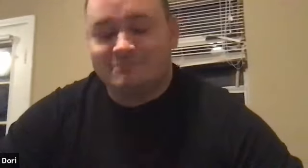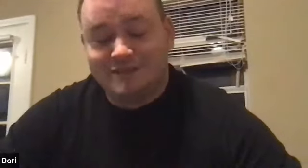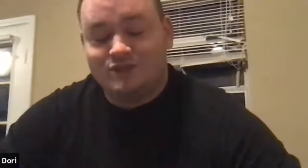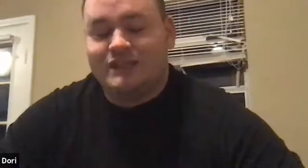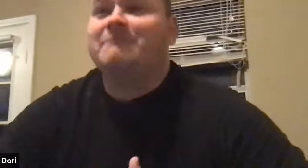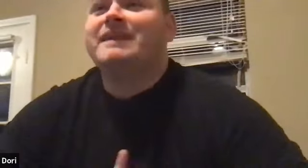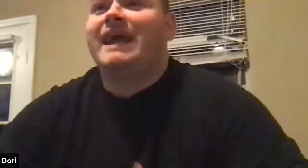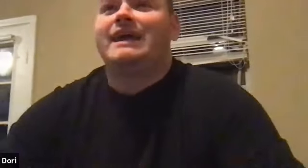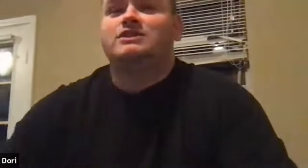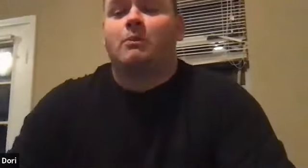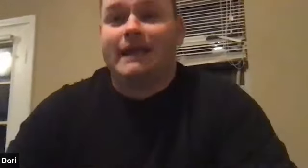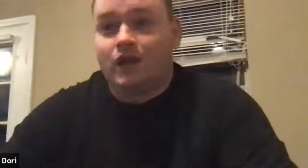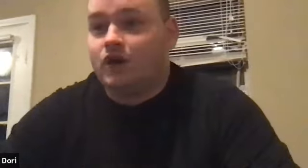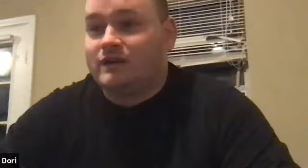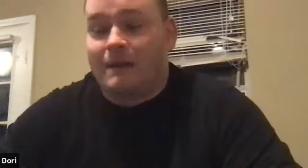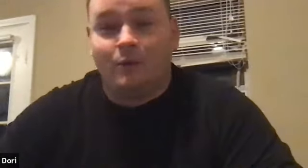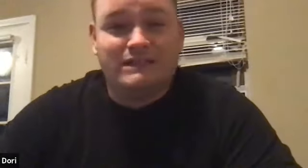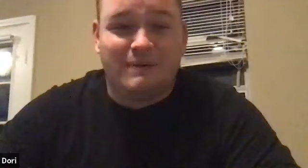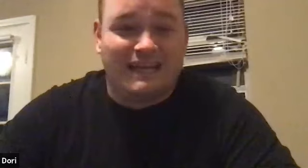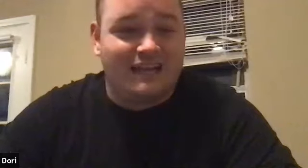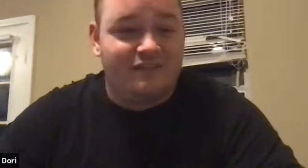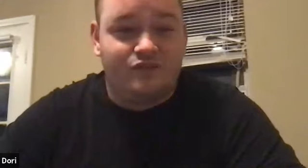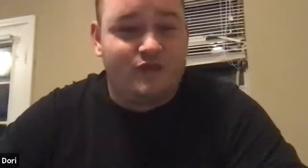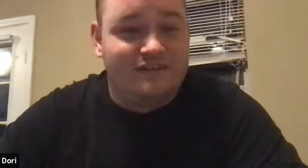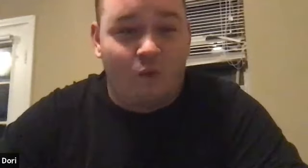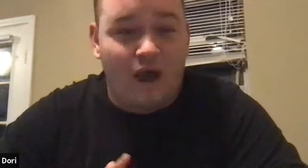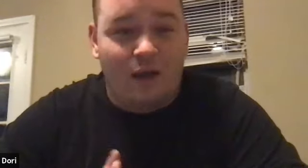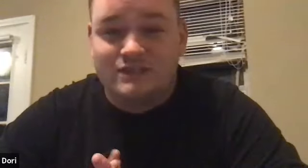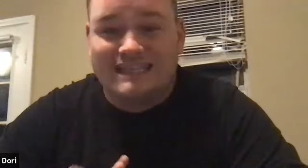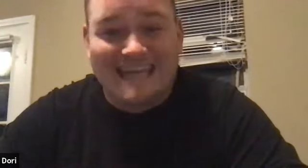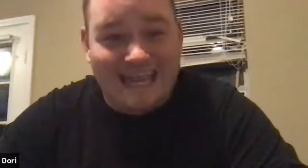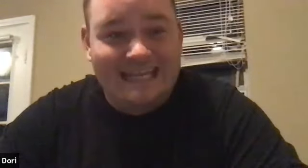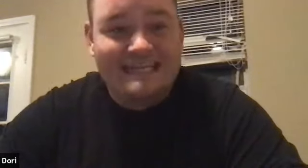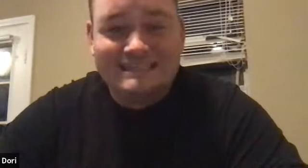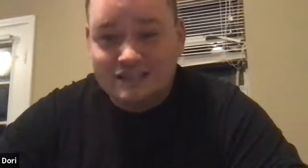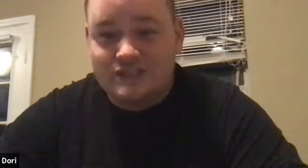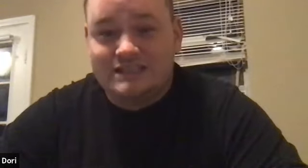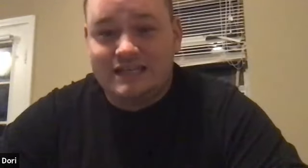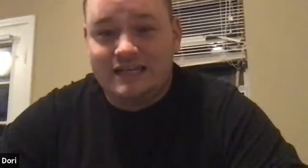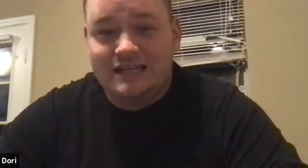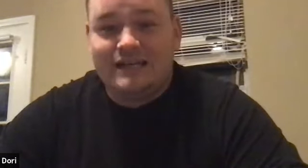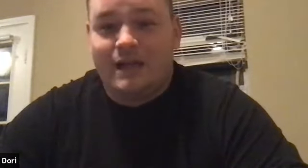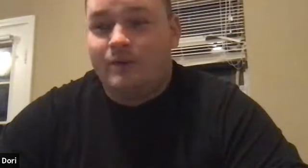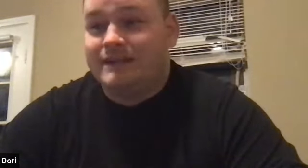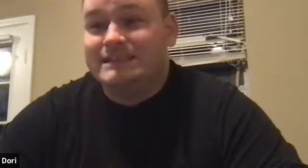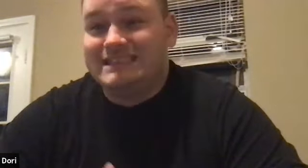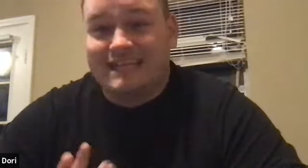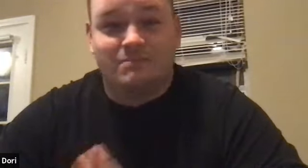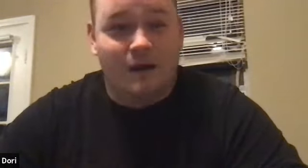Miss Eugenia. And so me and her, I mean, we spent like 3 to 4 hours a day teaching this kid. And within 6